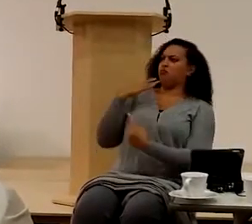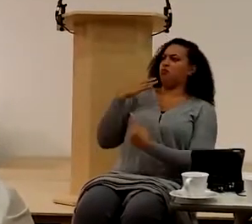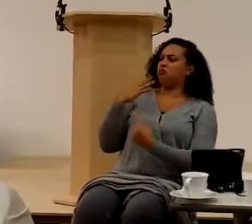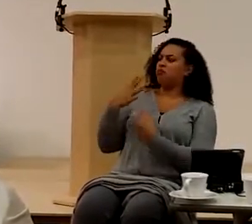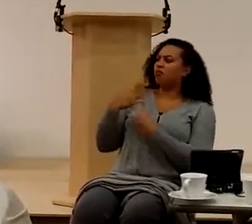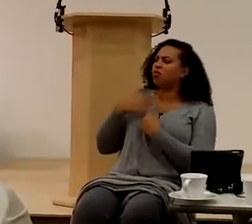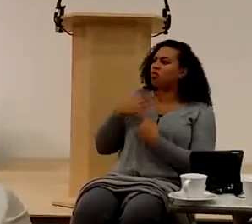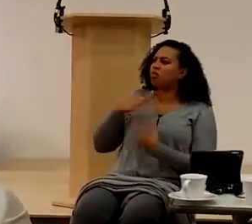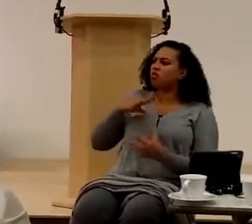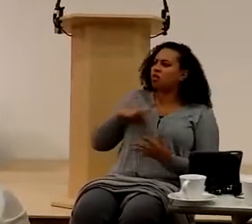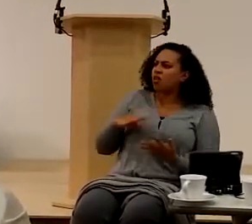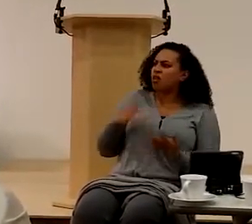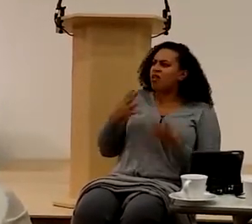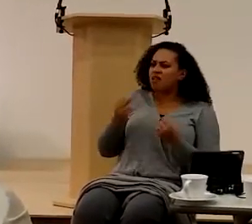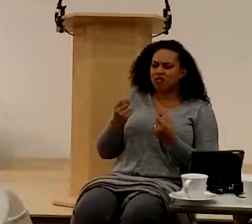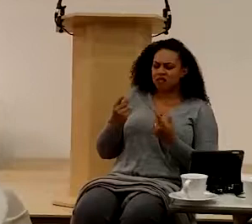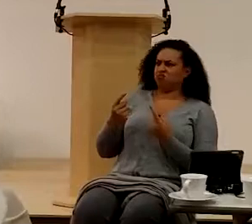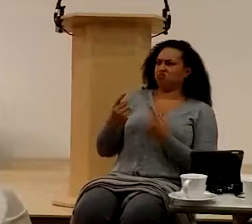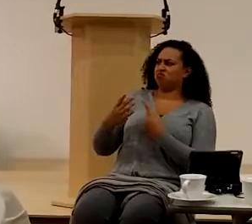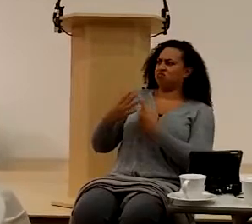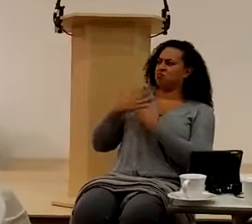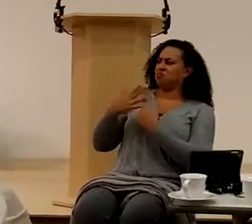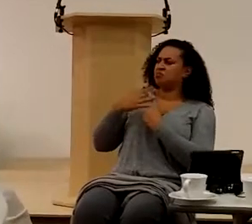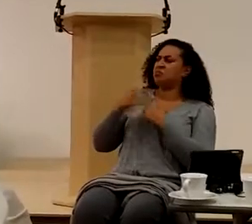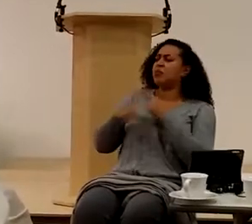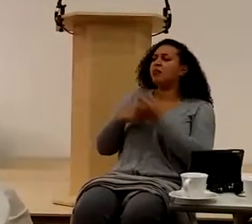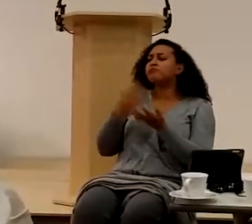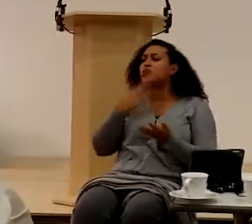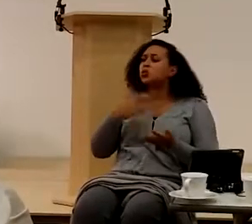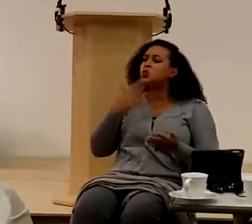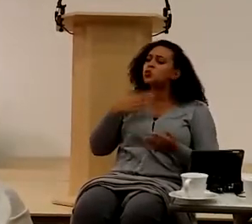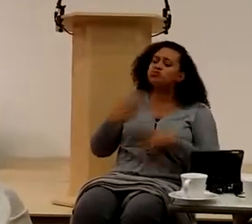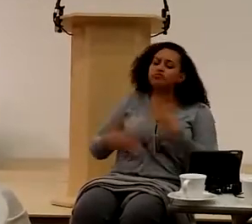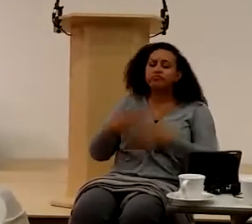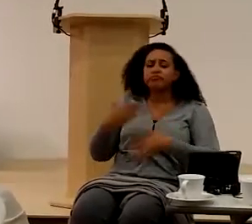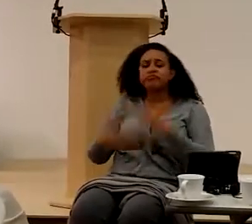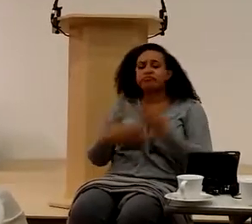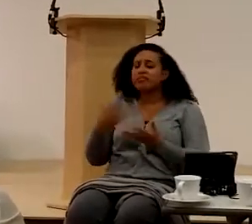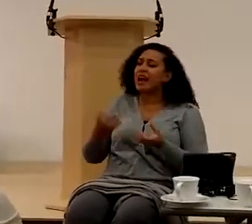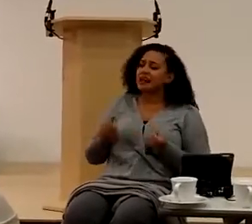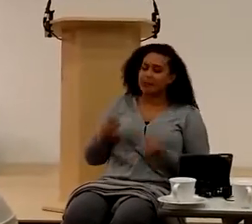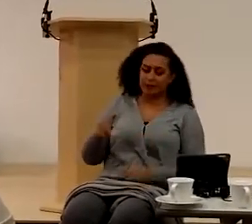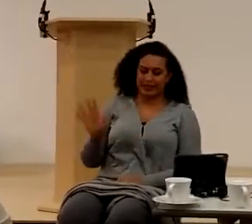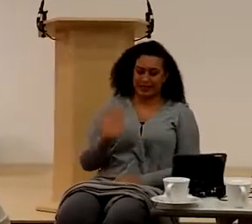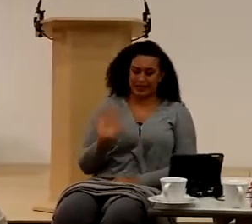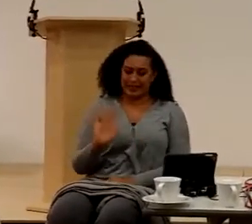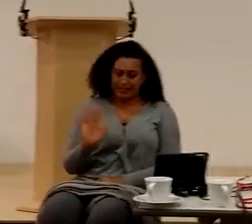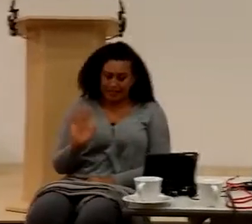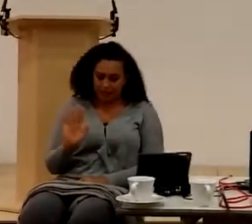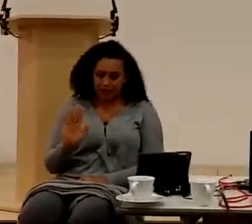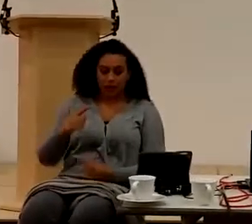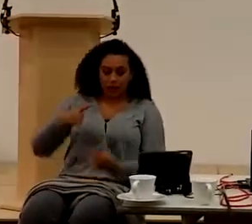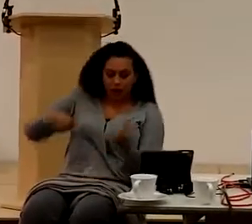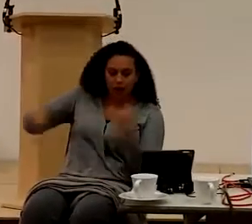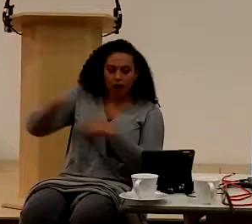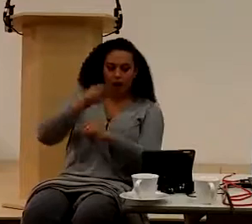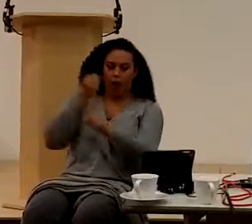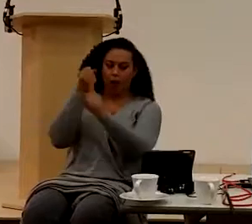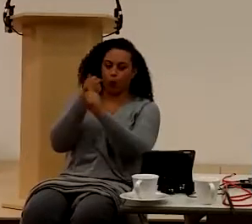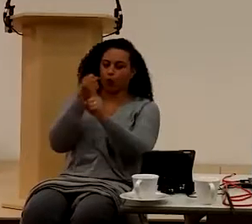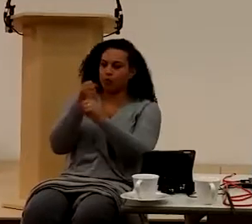via ideas associated with individualism